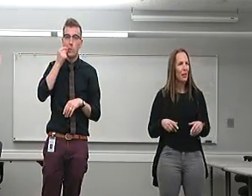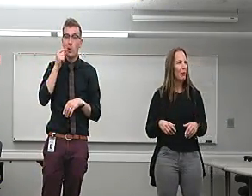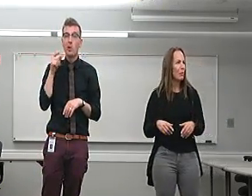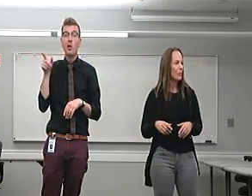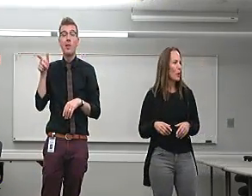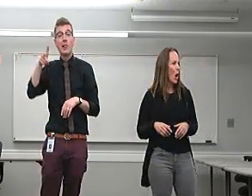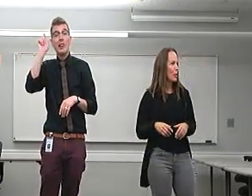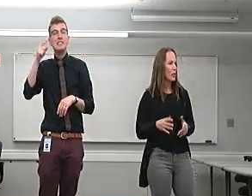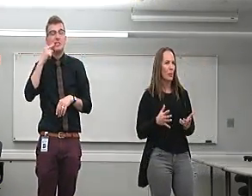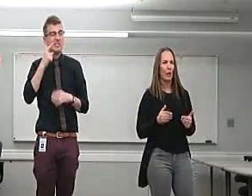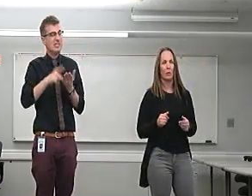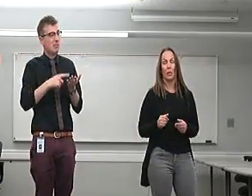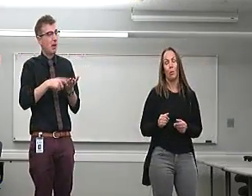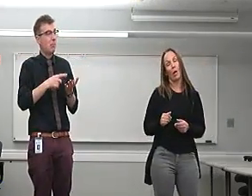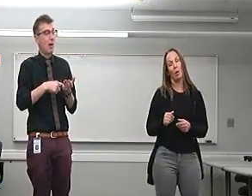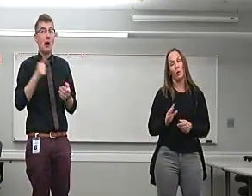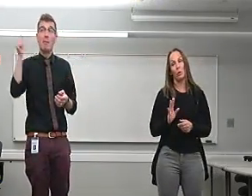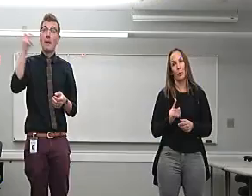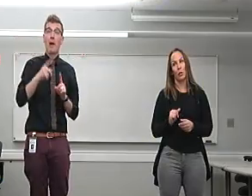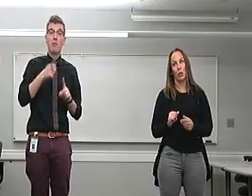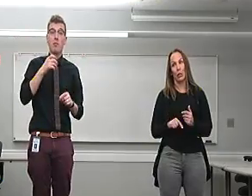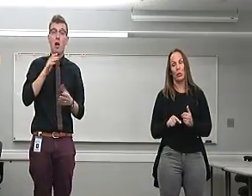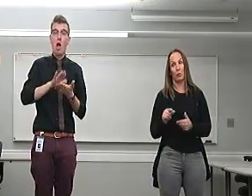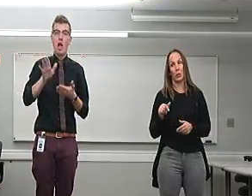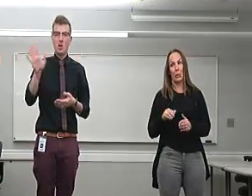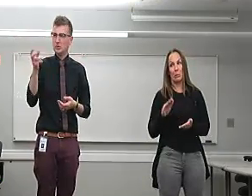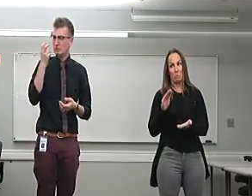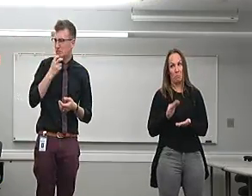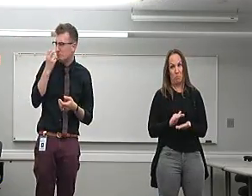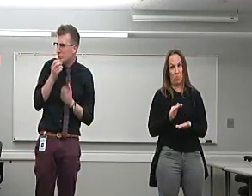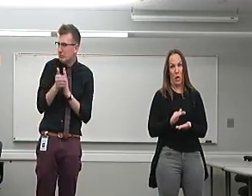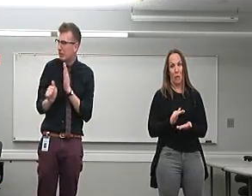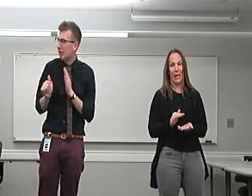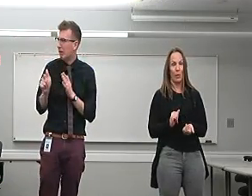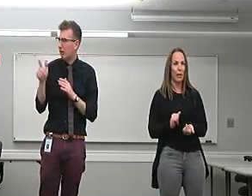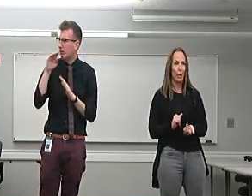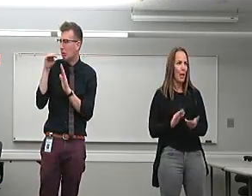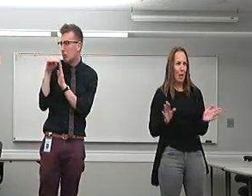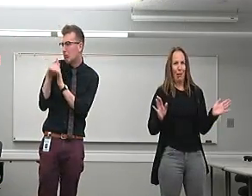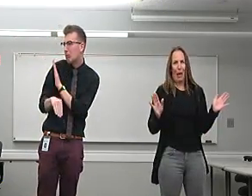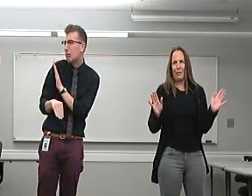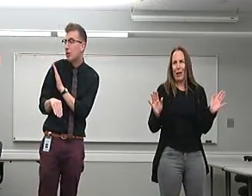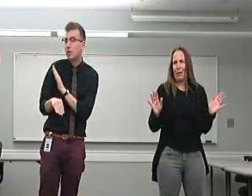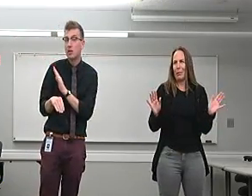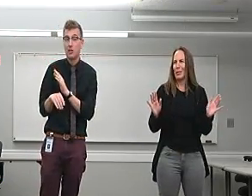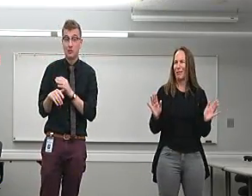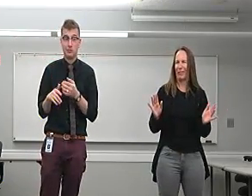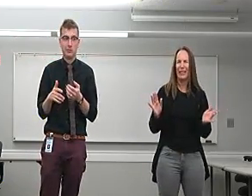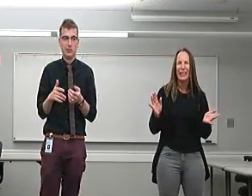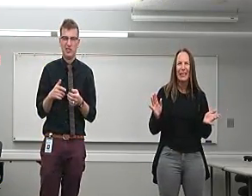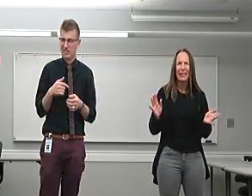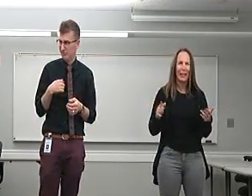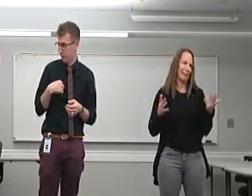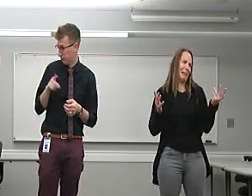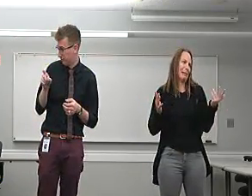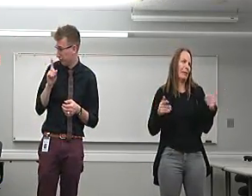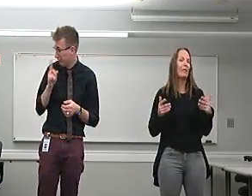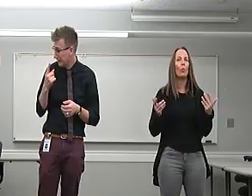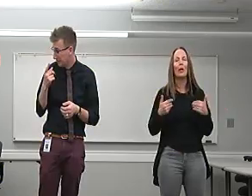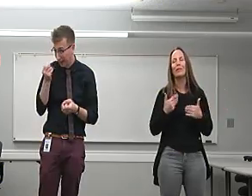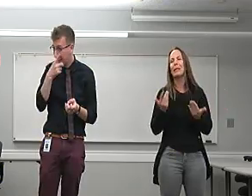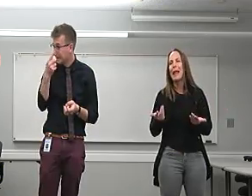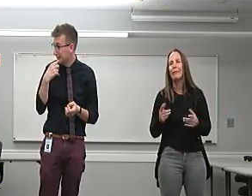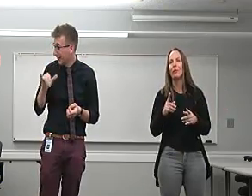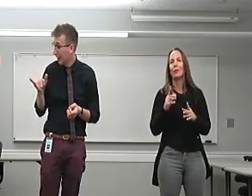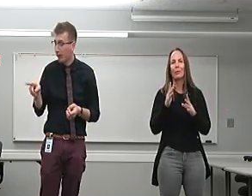and the parents are like, wow, your speech skills have really gone downhill. I was like, really? Like, we've never